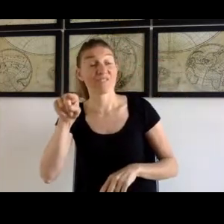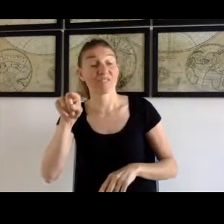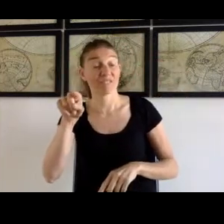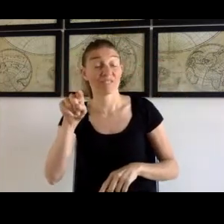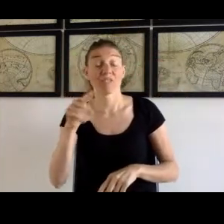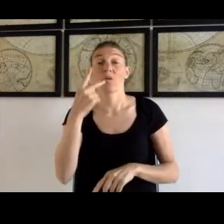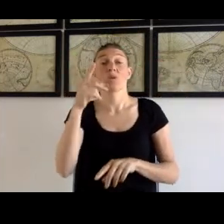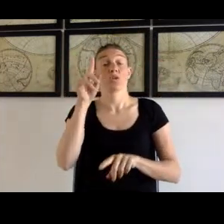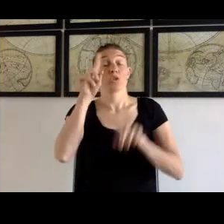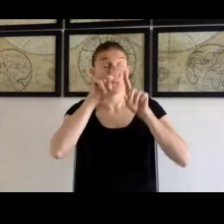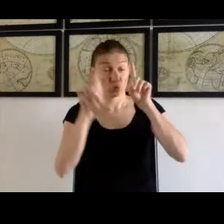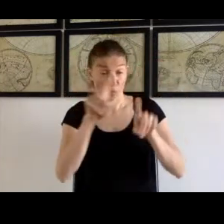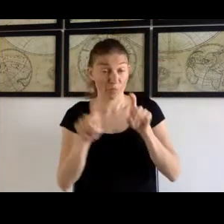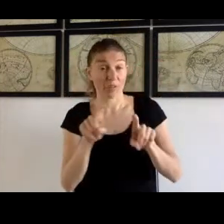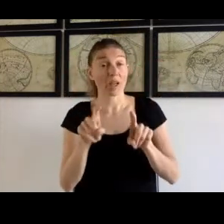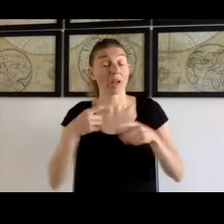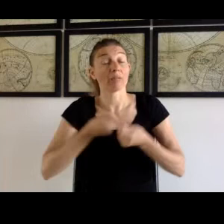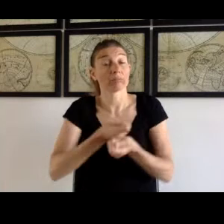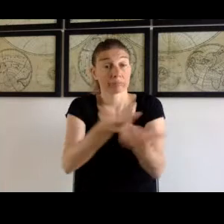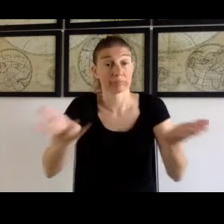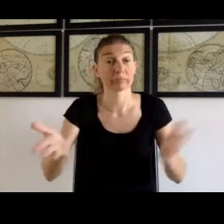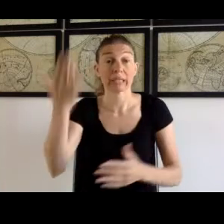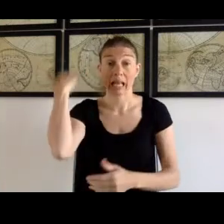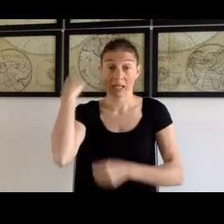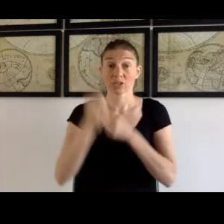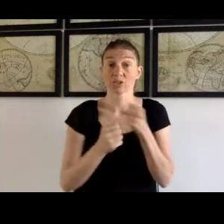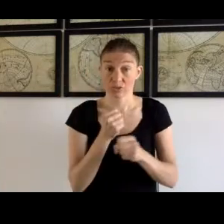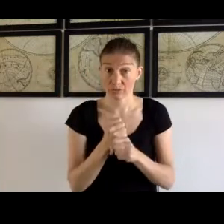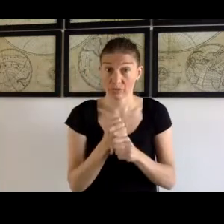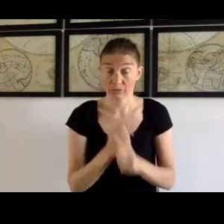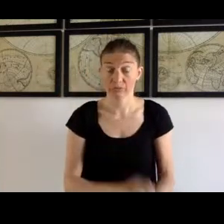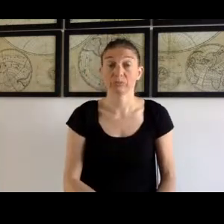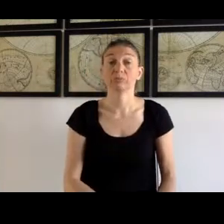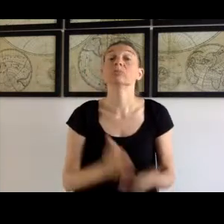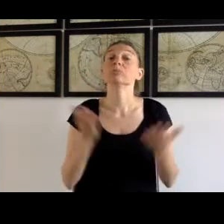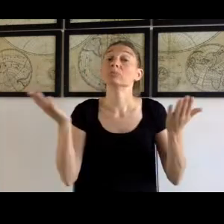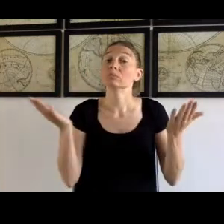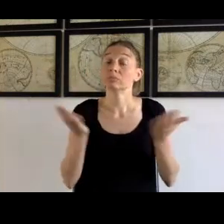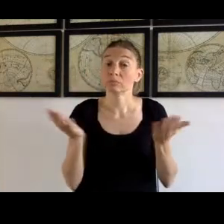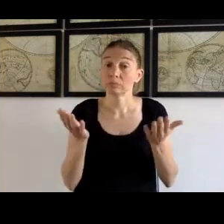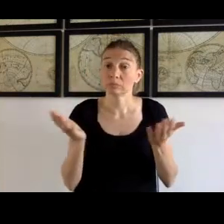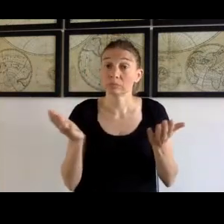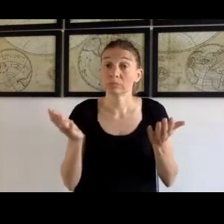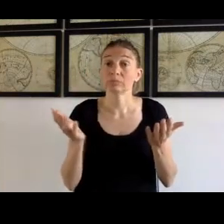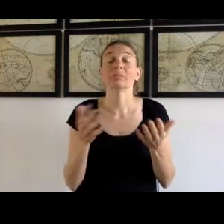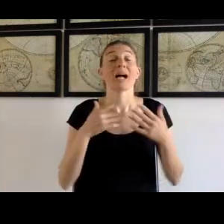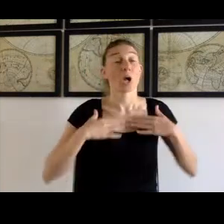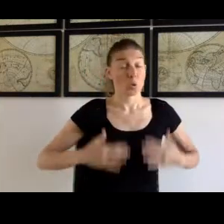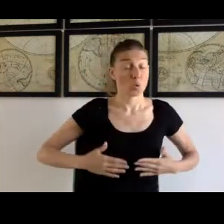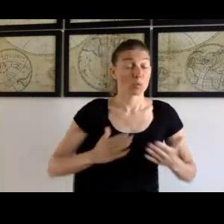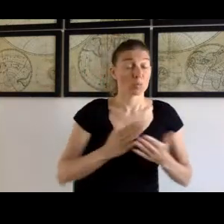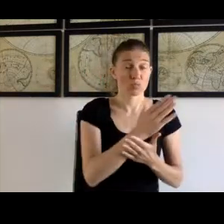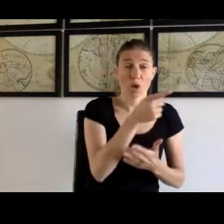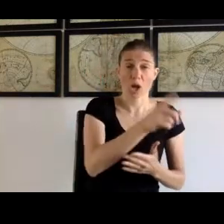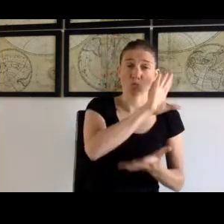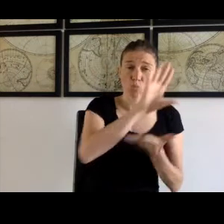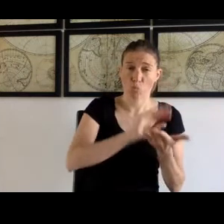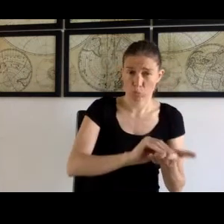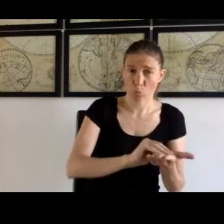year. It was in order to prepare the 4th edition of a human rights report, and it was